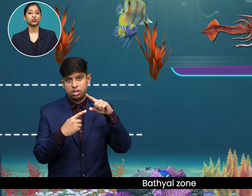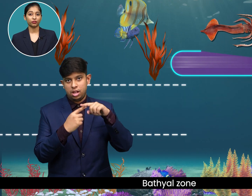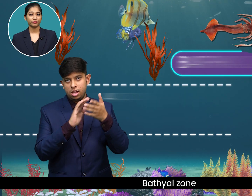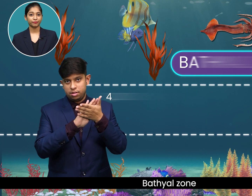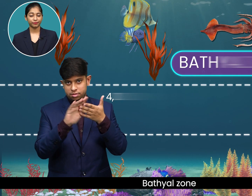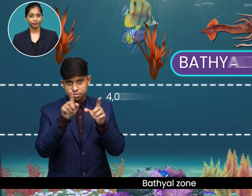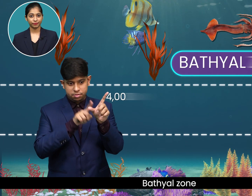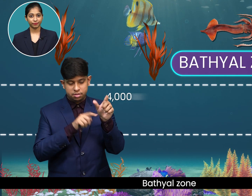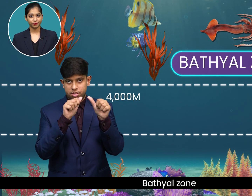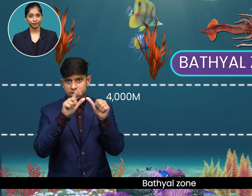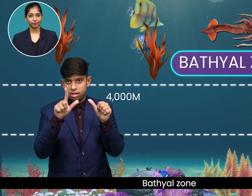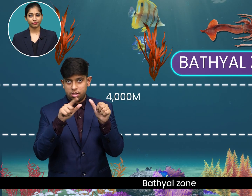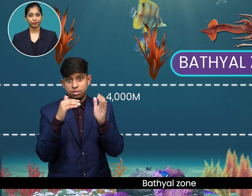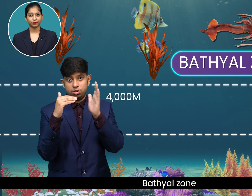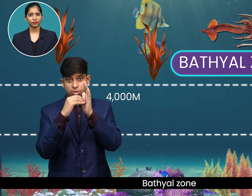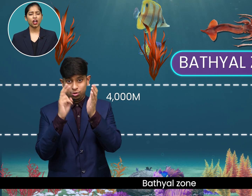Bathyal zone.